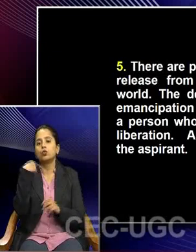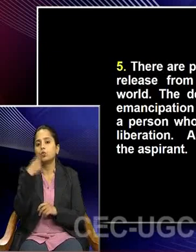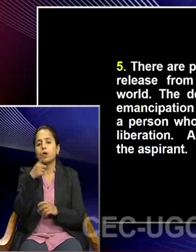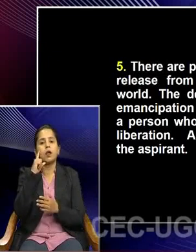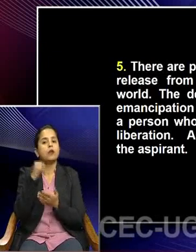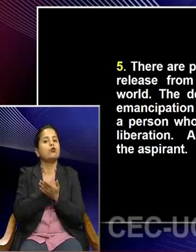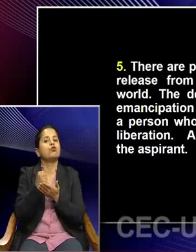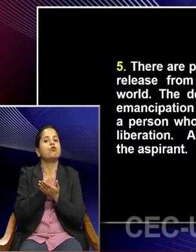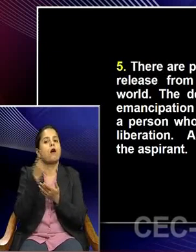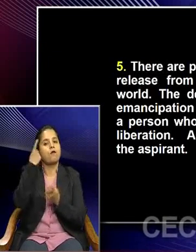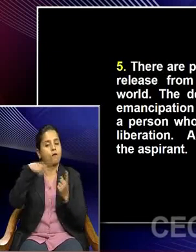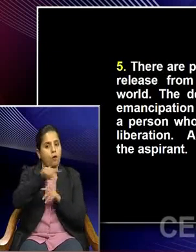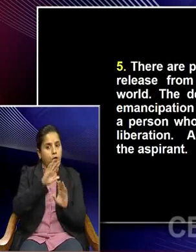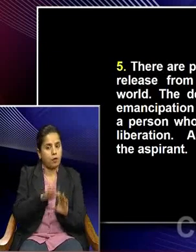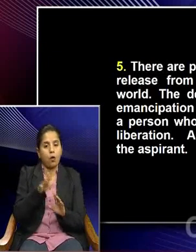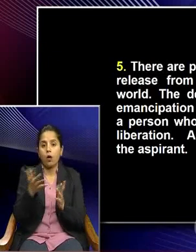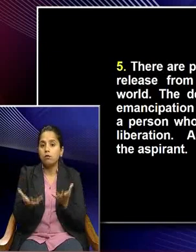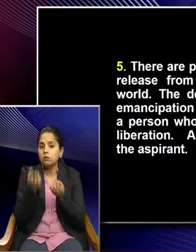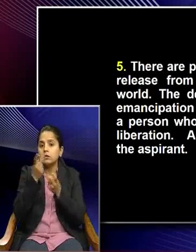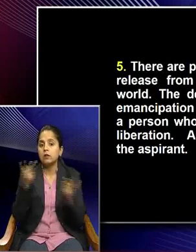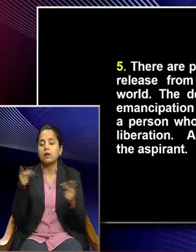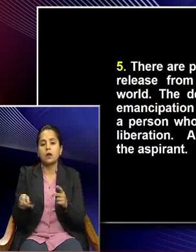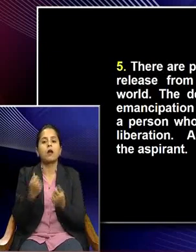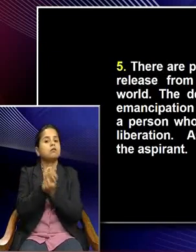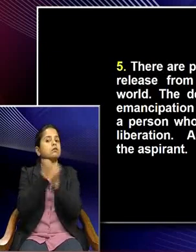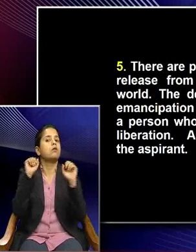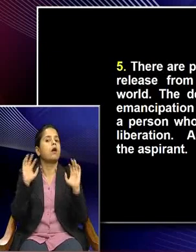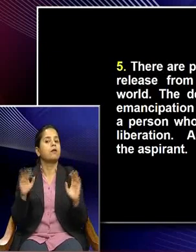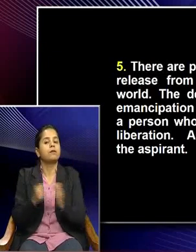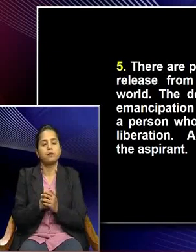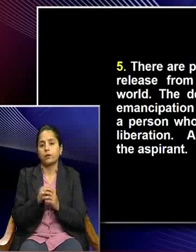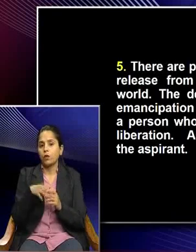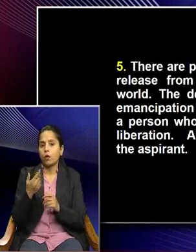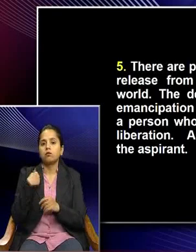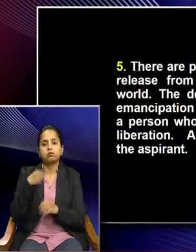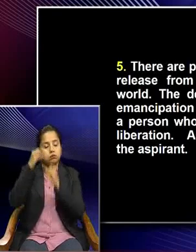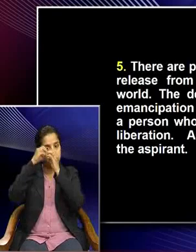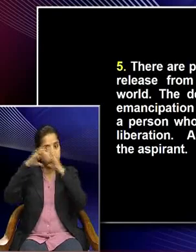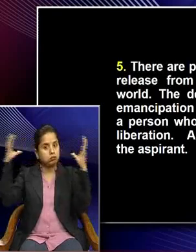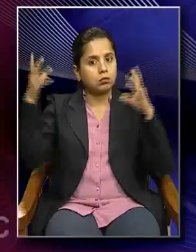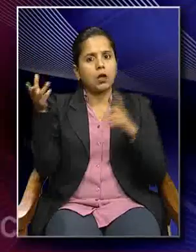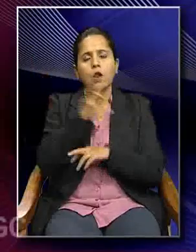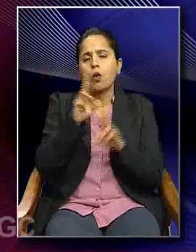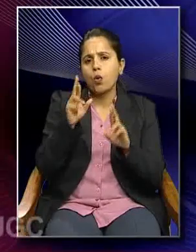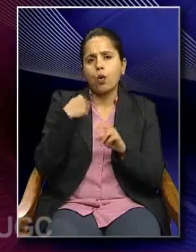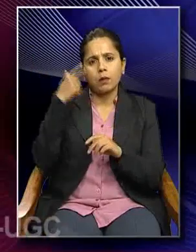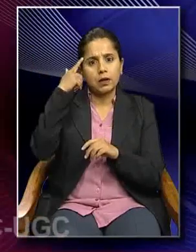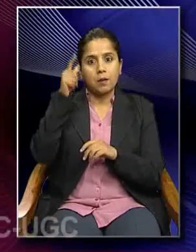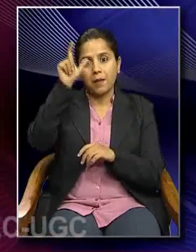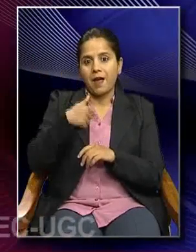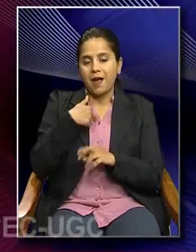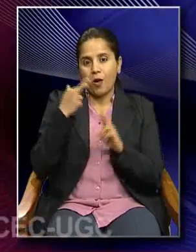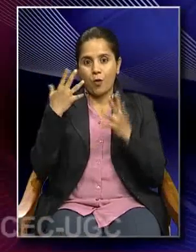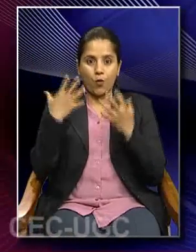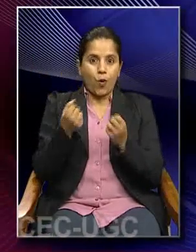try for and obtain liberation, or you can say aspiration presupposes the aspirant, and